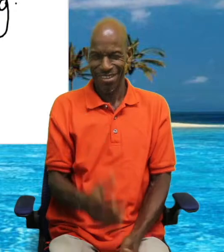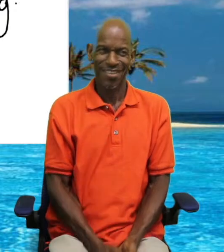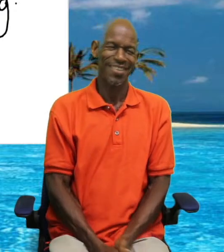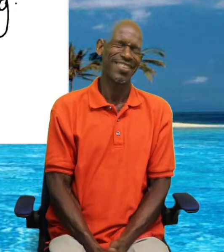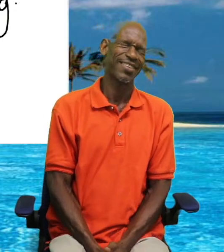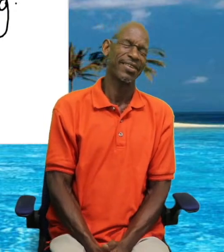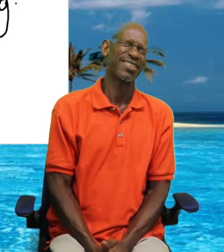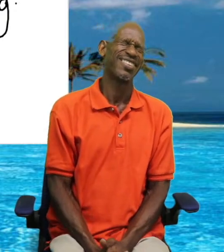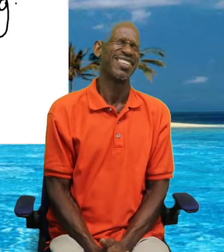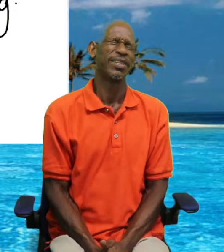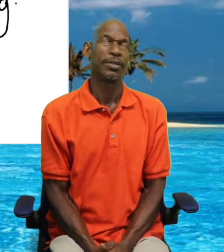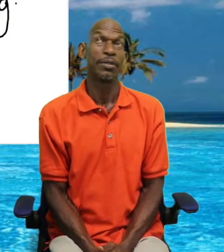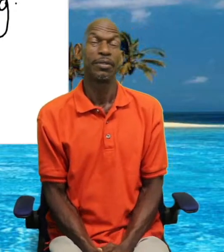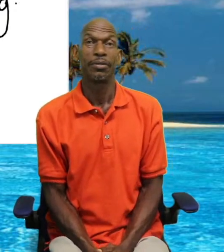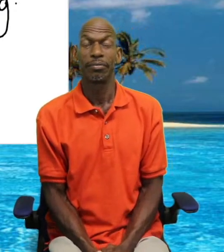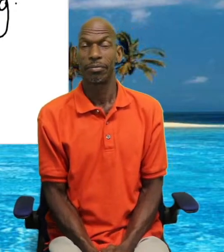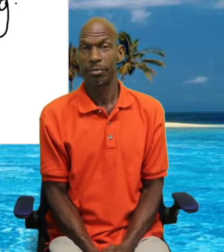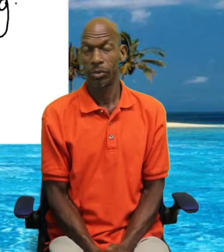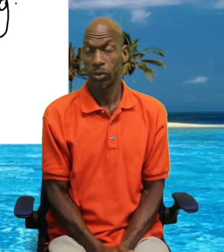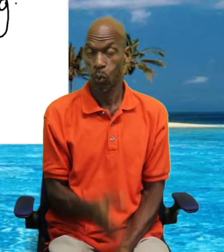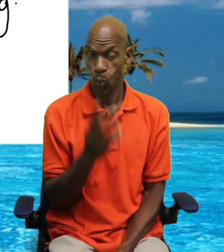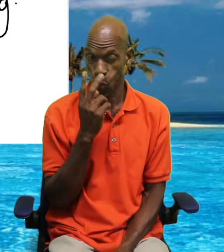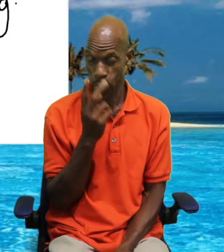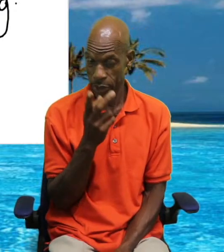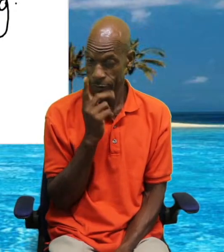All right, you have to read very carefully.